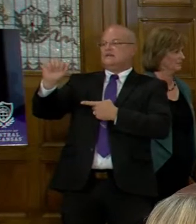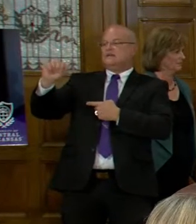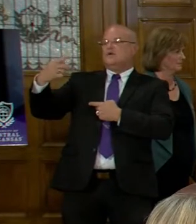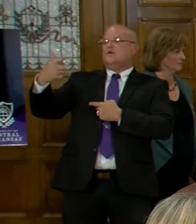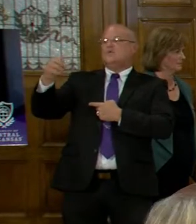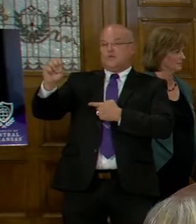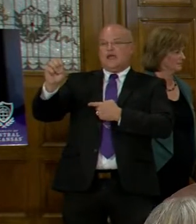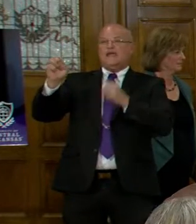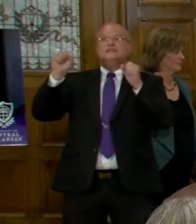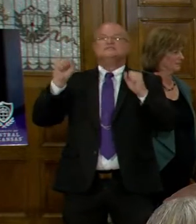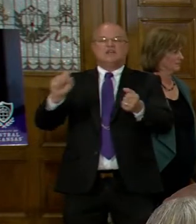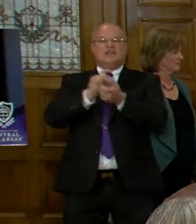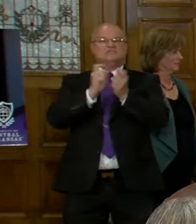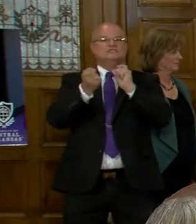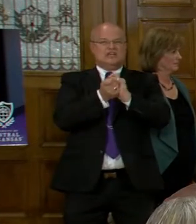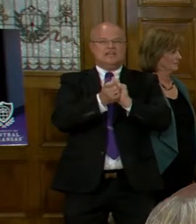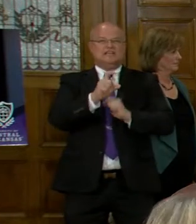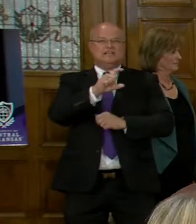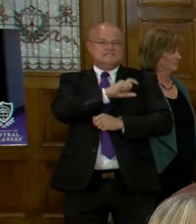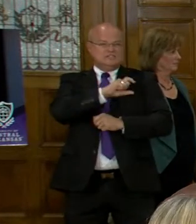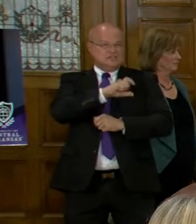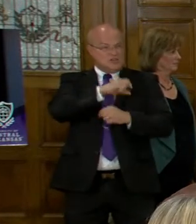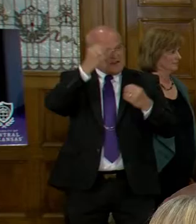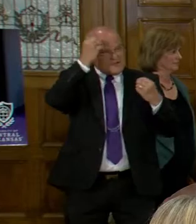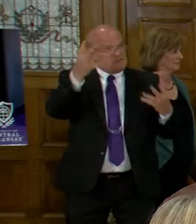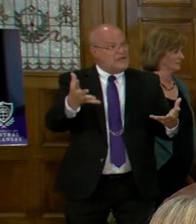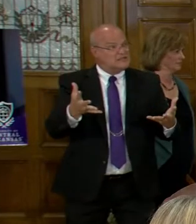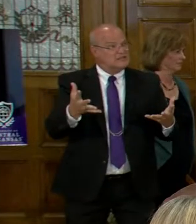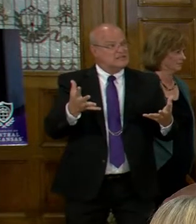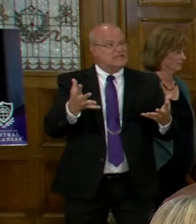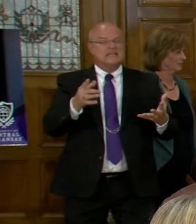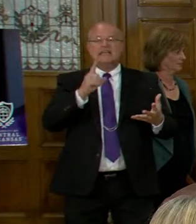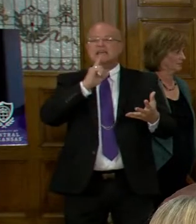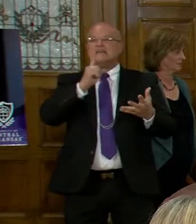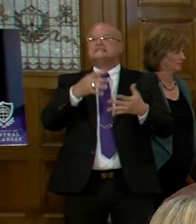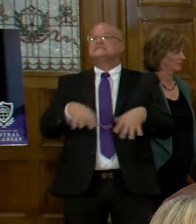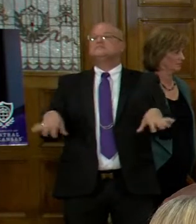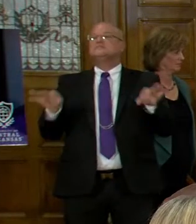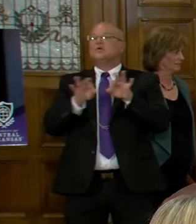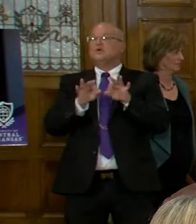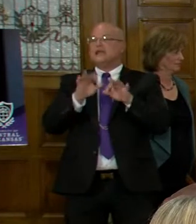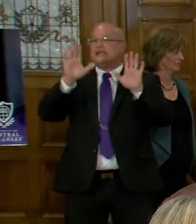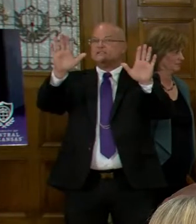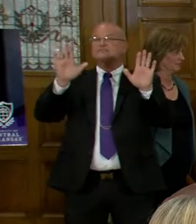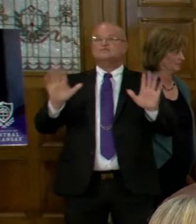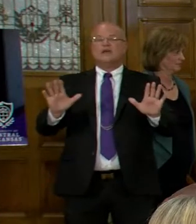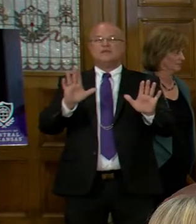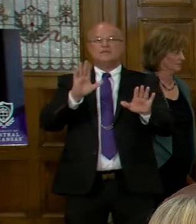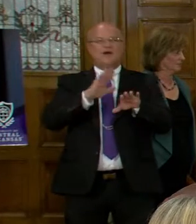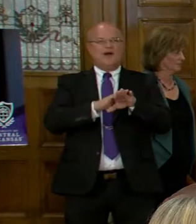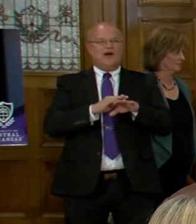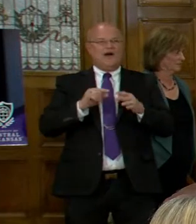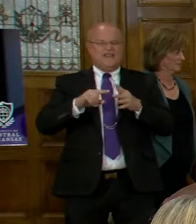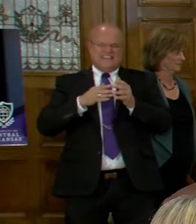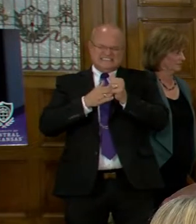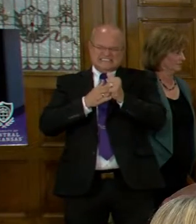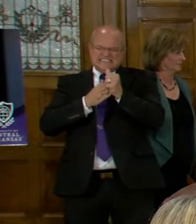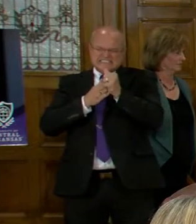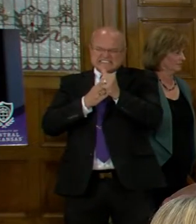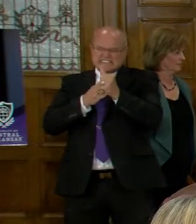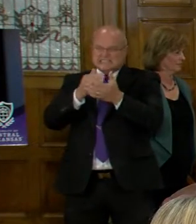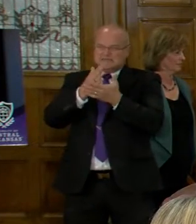can transform cybersecurity education. It is that important, and it's great to be on the leading